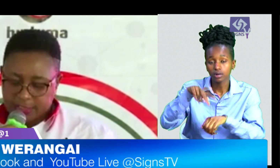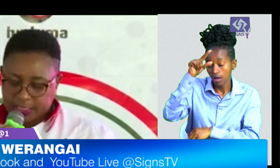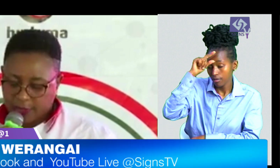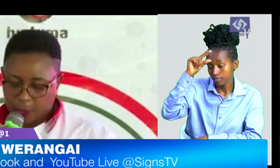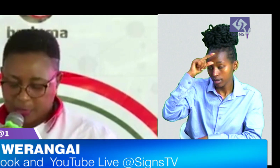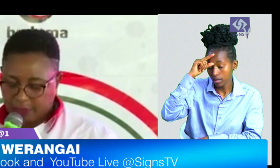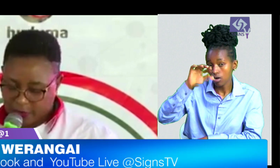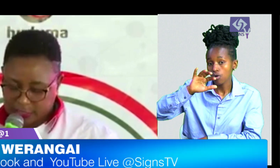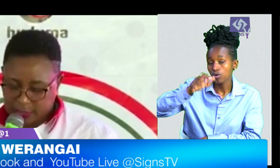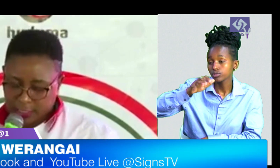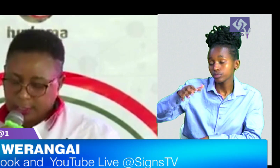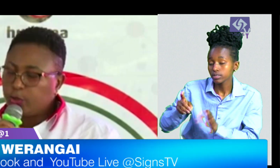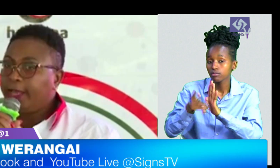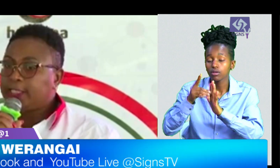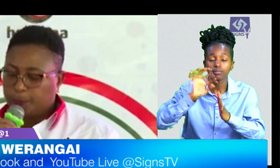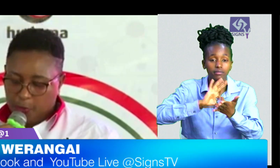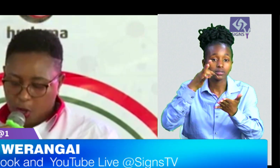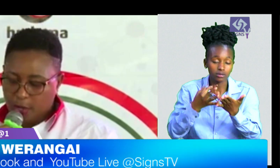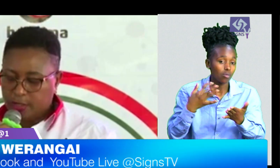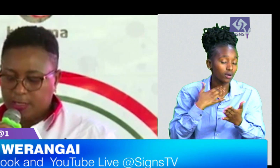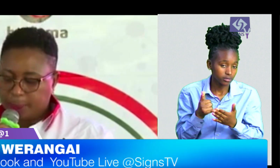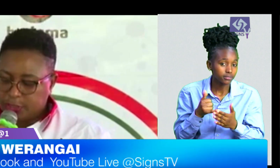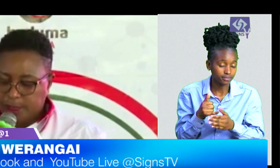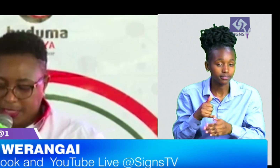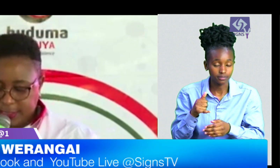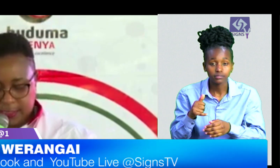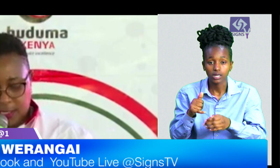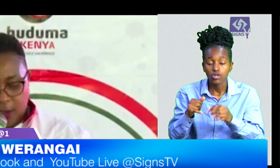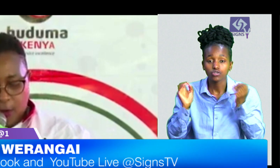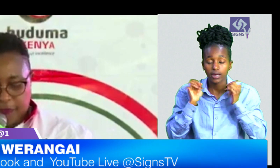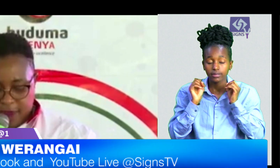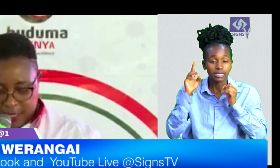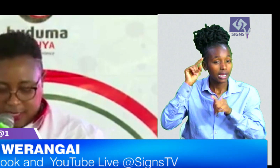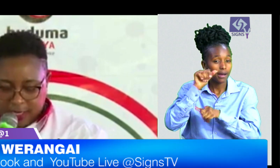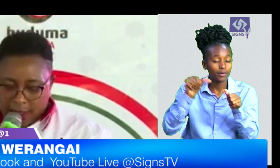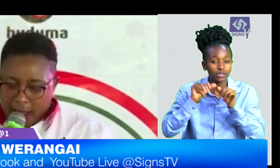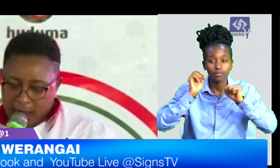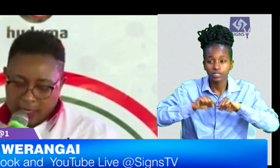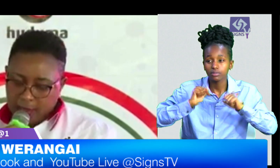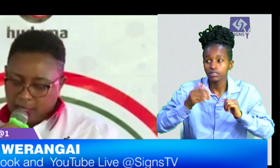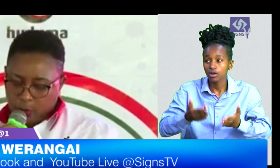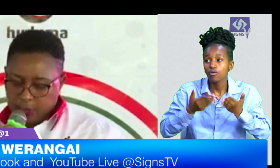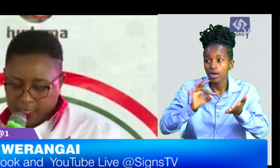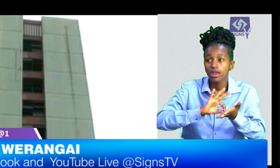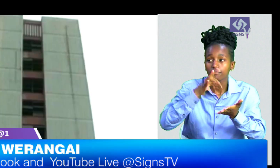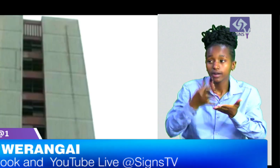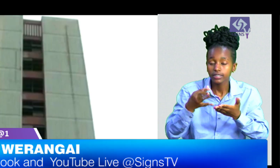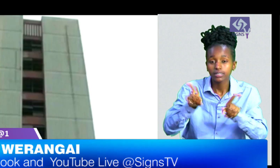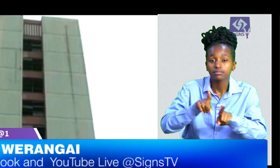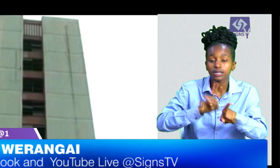Constituency Development Fund to explore the possibility of funding the construction of the